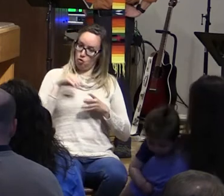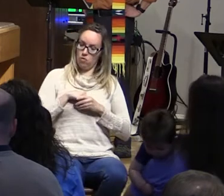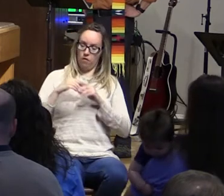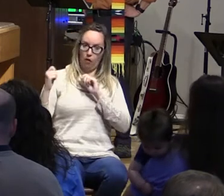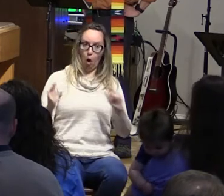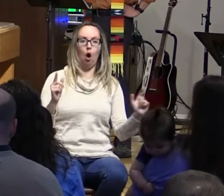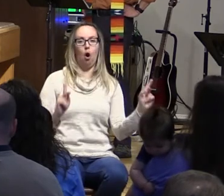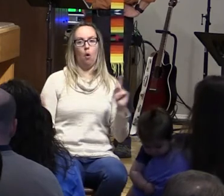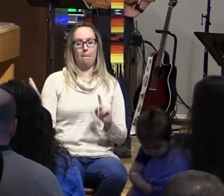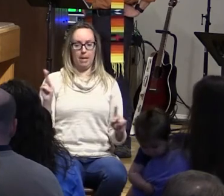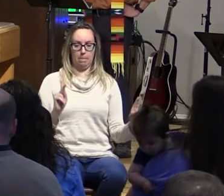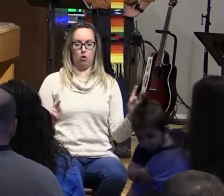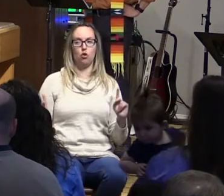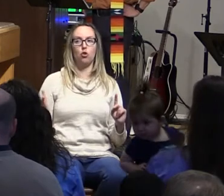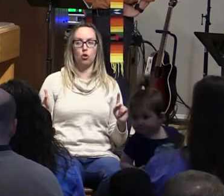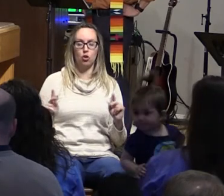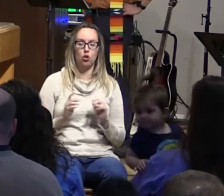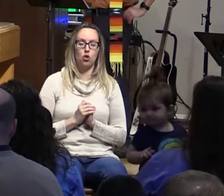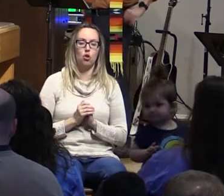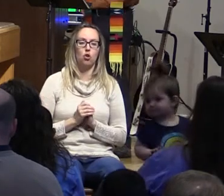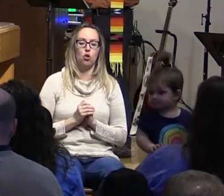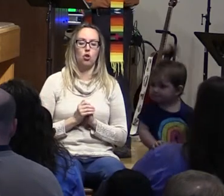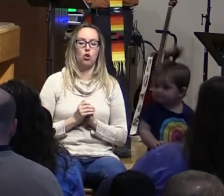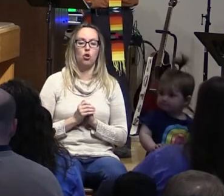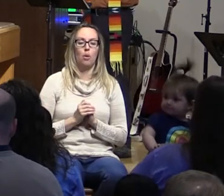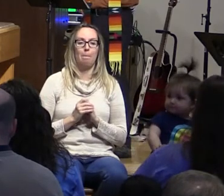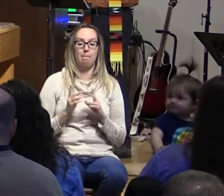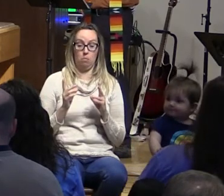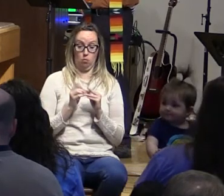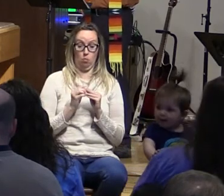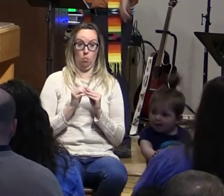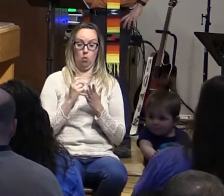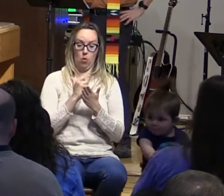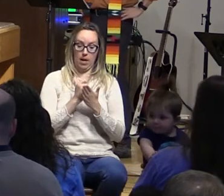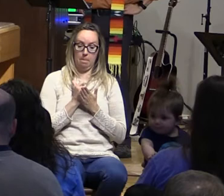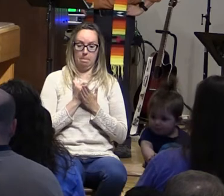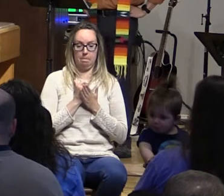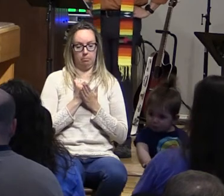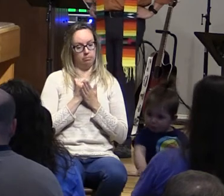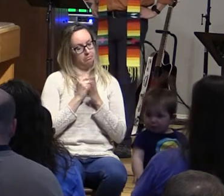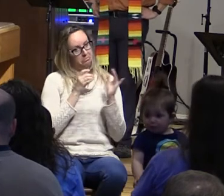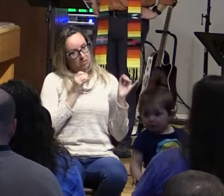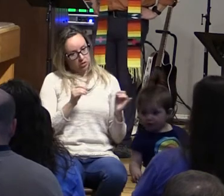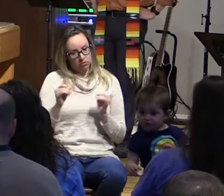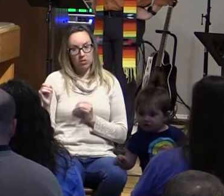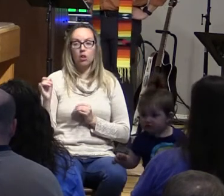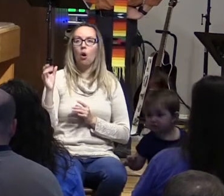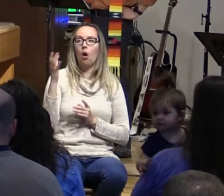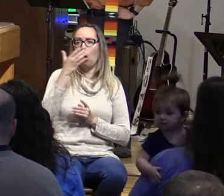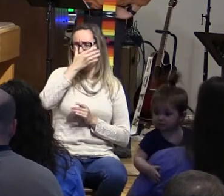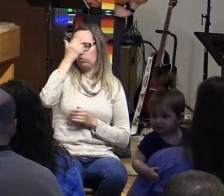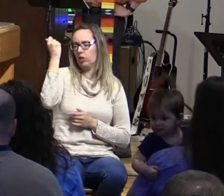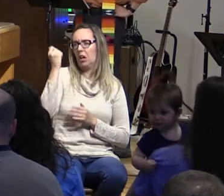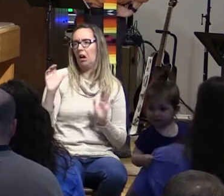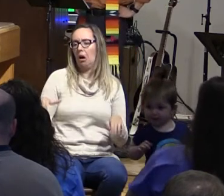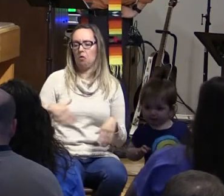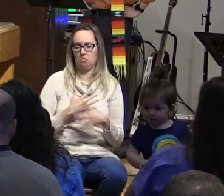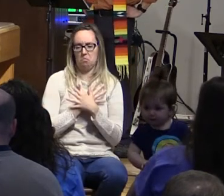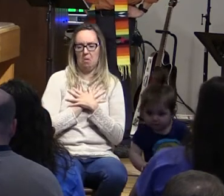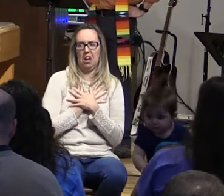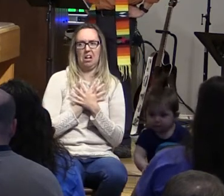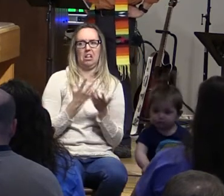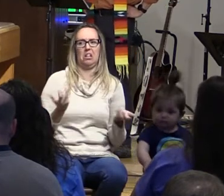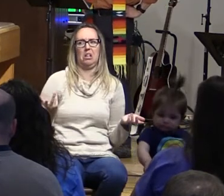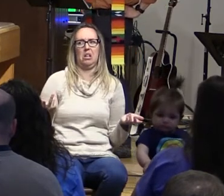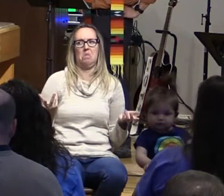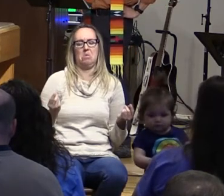people. Lastly, help each and every one of us. Help us when we forget what it means to find rest,